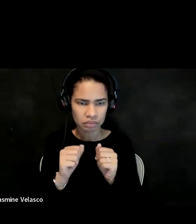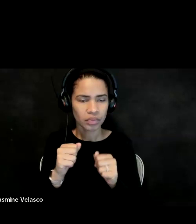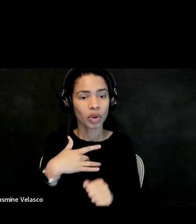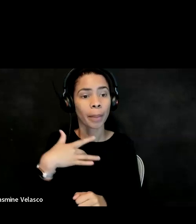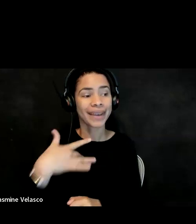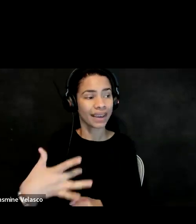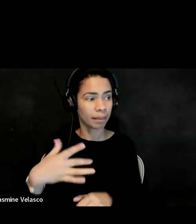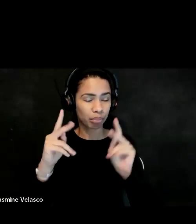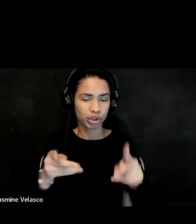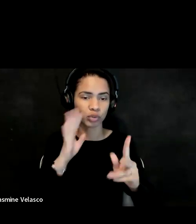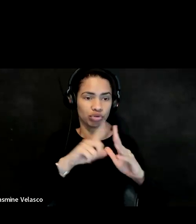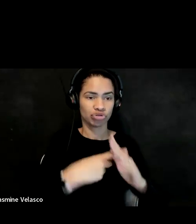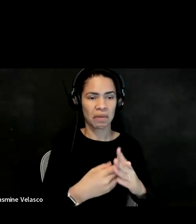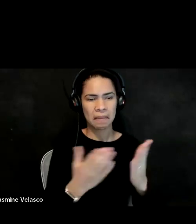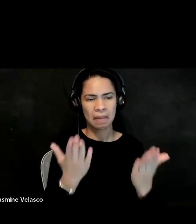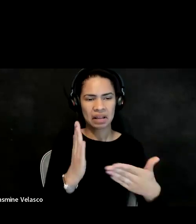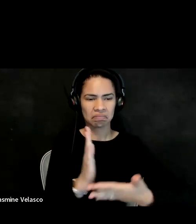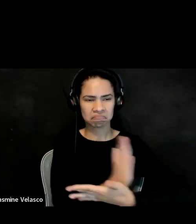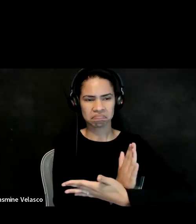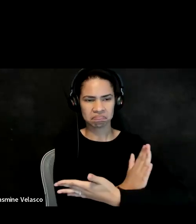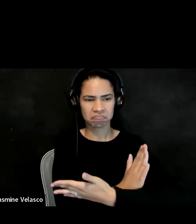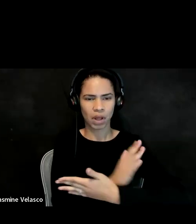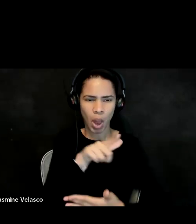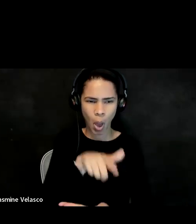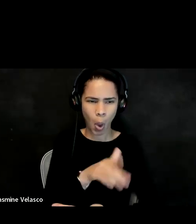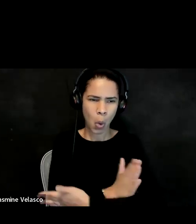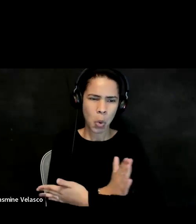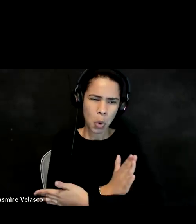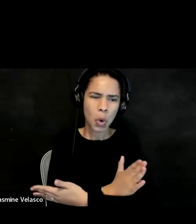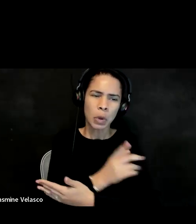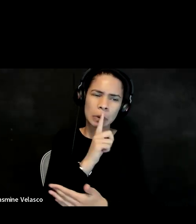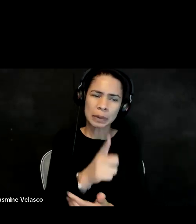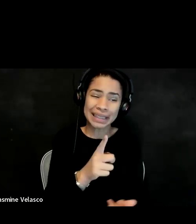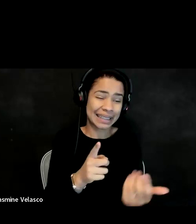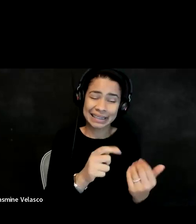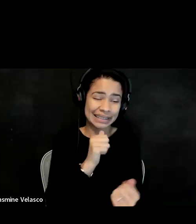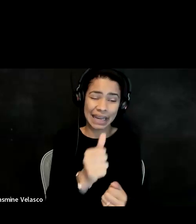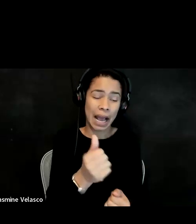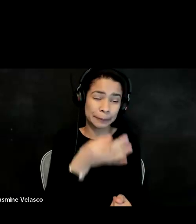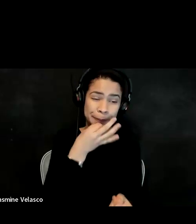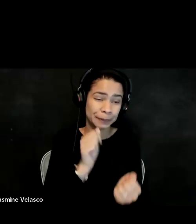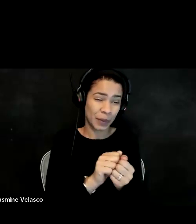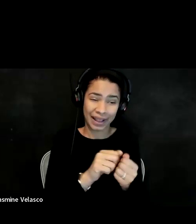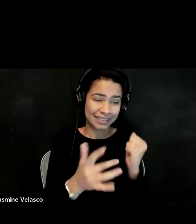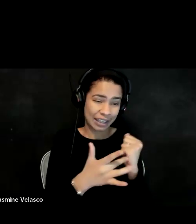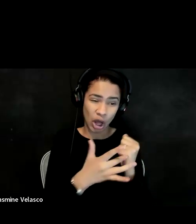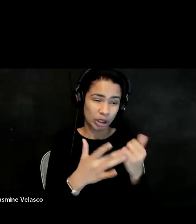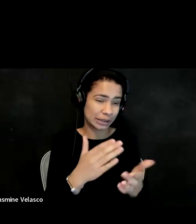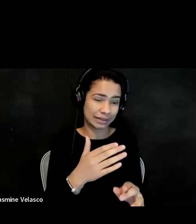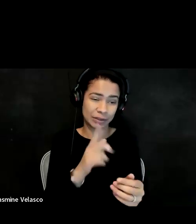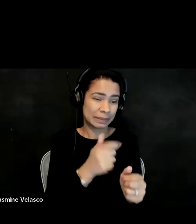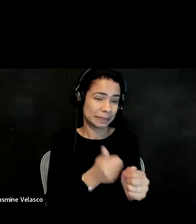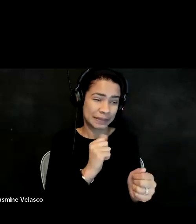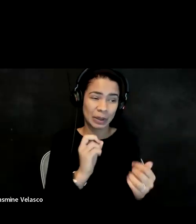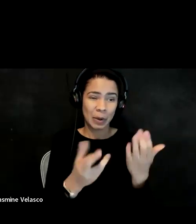them either at the like very low end of the spectrum, right? They're super technologically averse, and we get them to the point where they have the